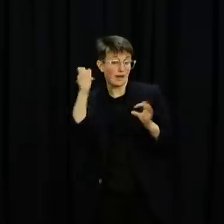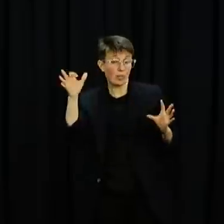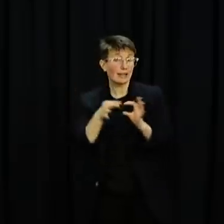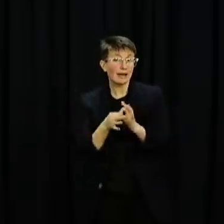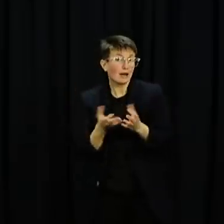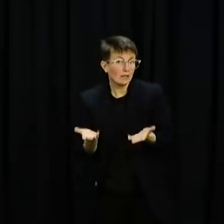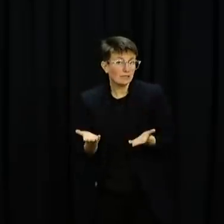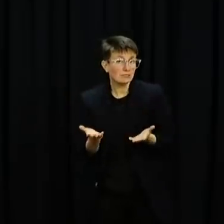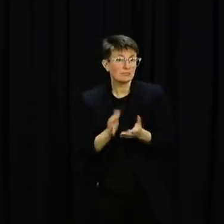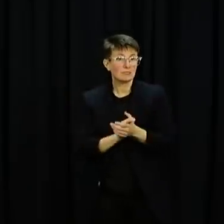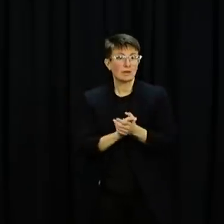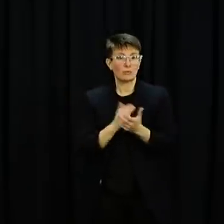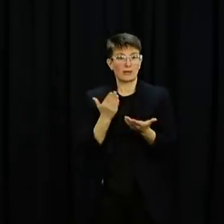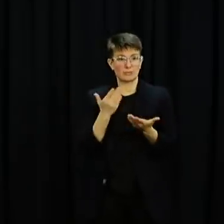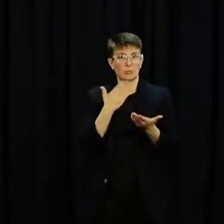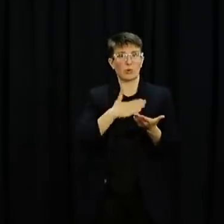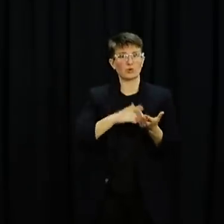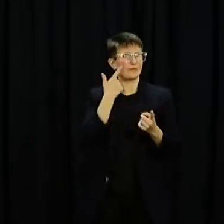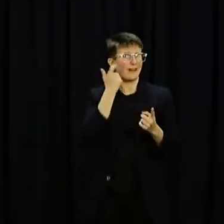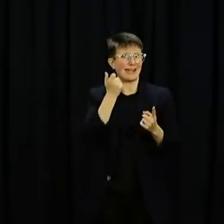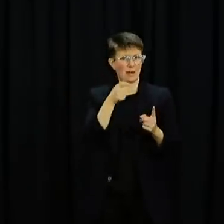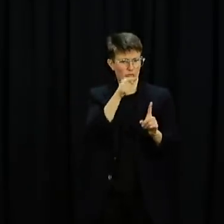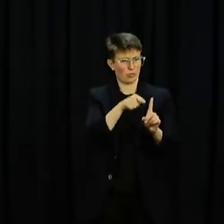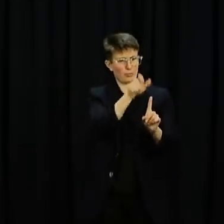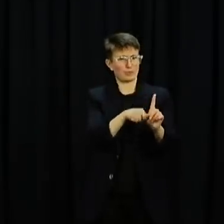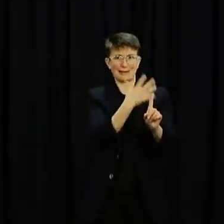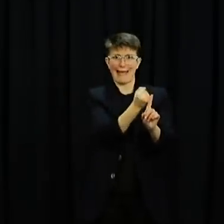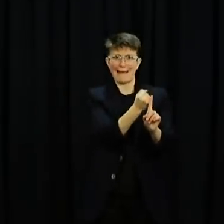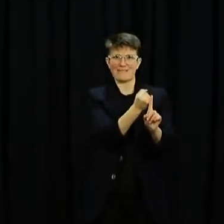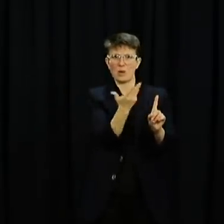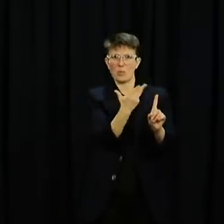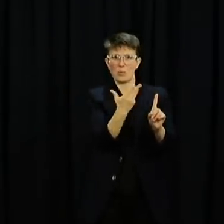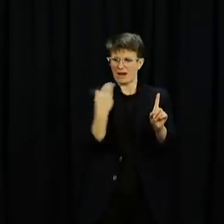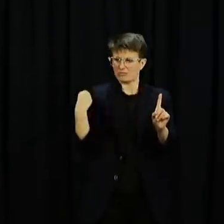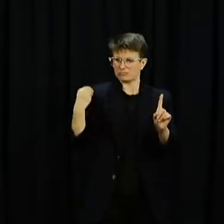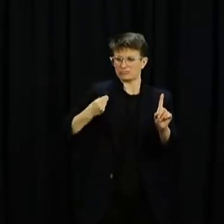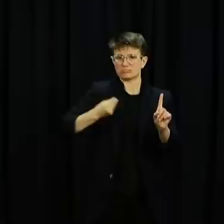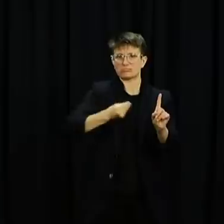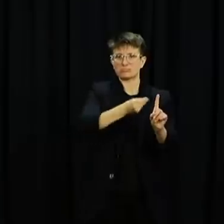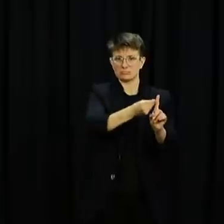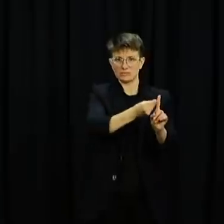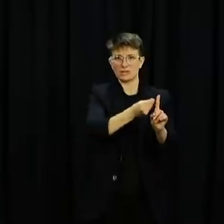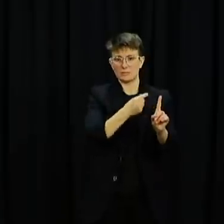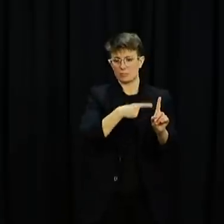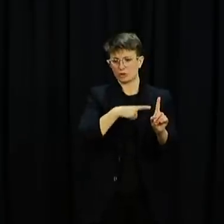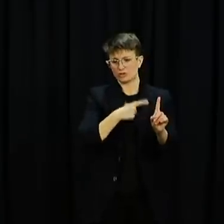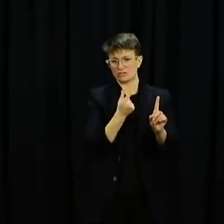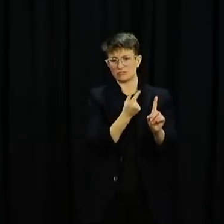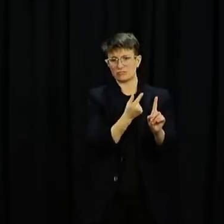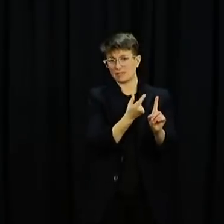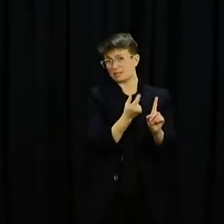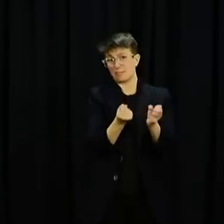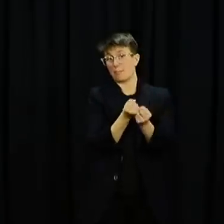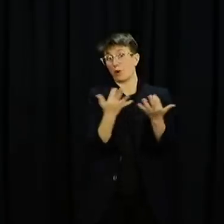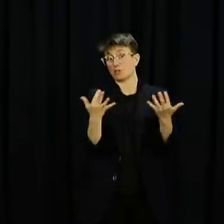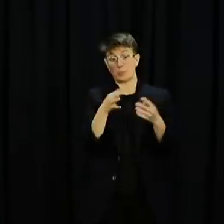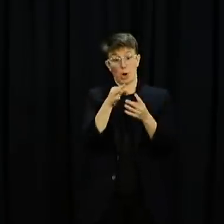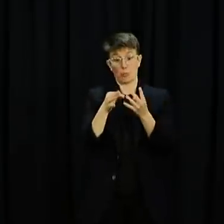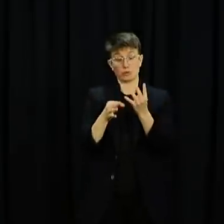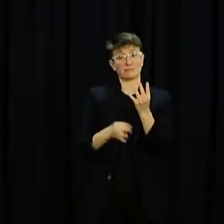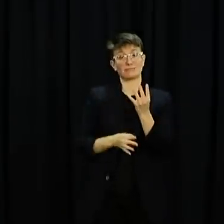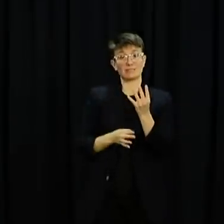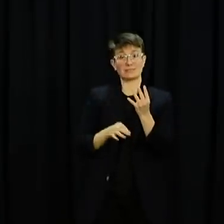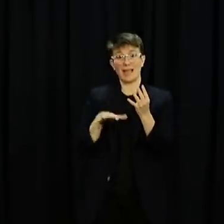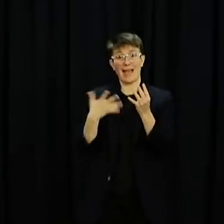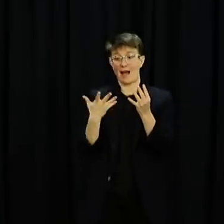because ultimately there are a limited number of options for how a case can come into New Zealand. By a traveller, and all our travellers are